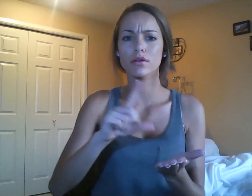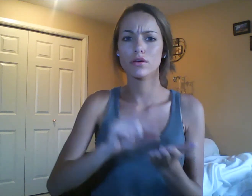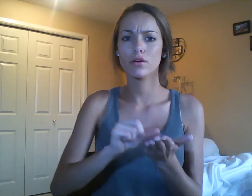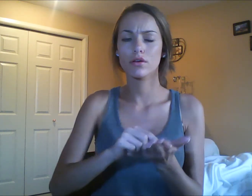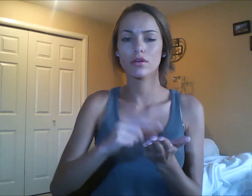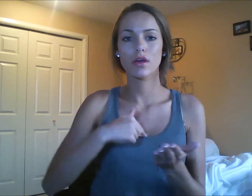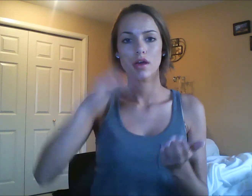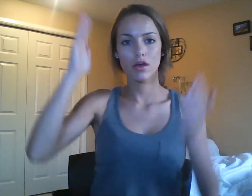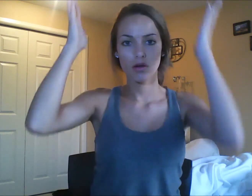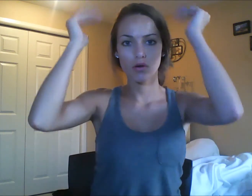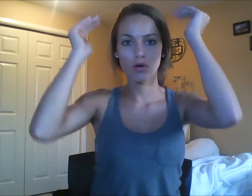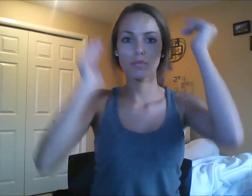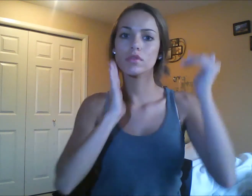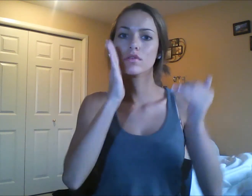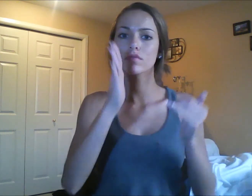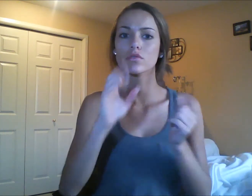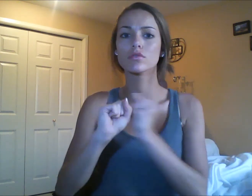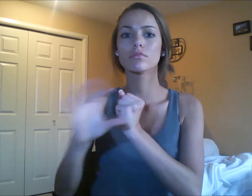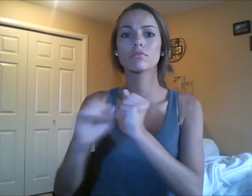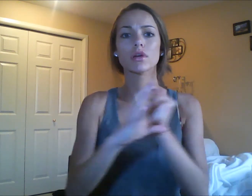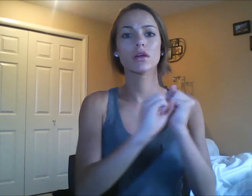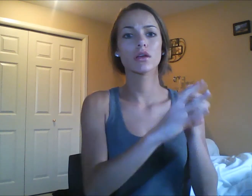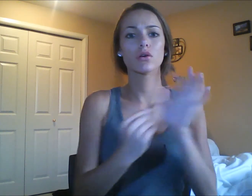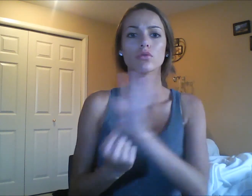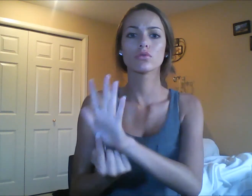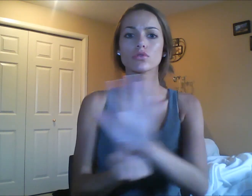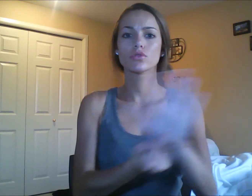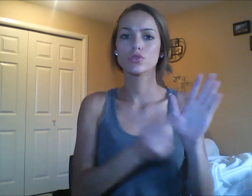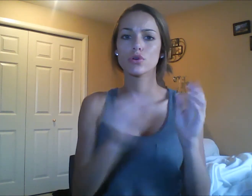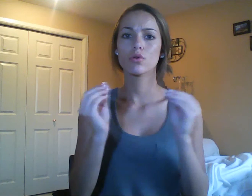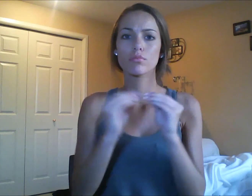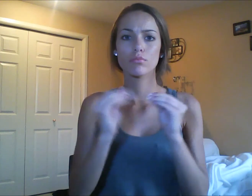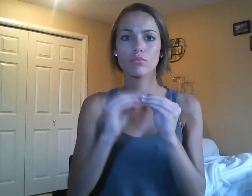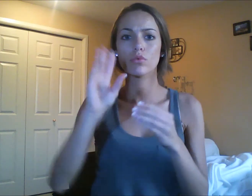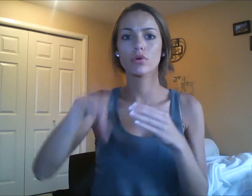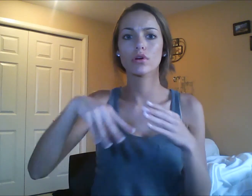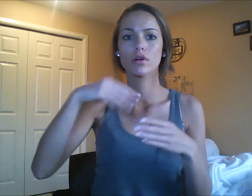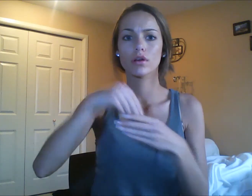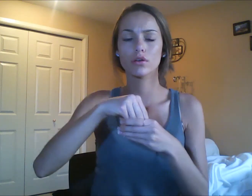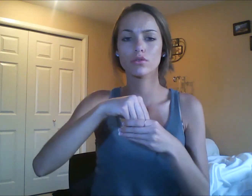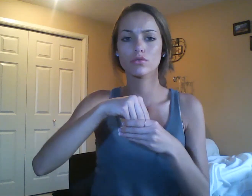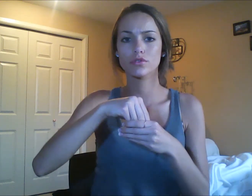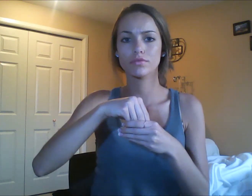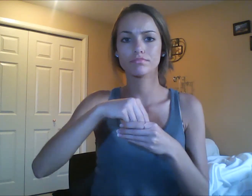the future media will focus more on inclusion than discrimination. I